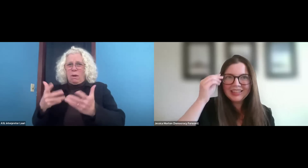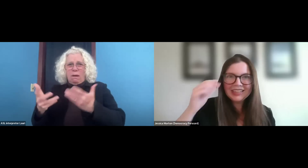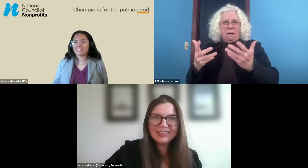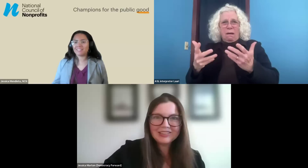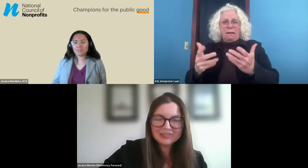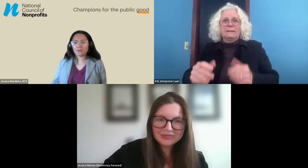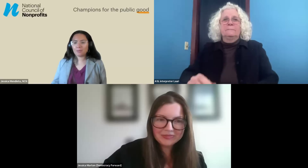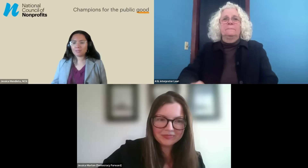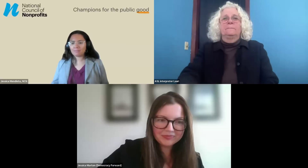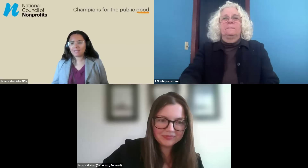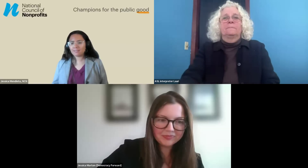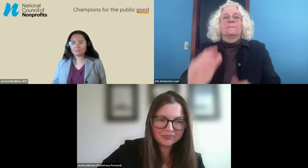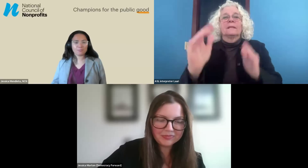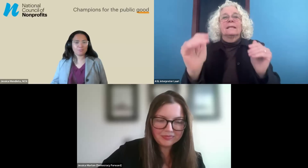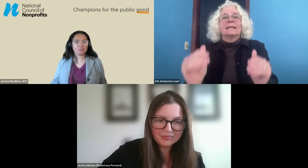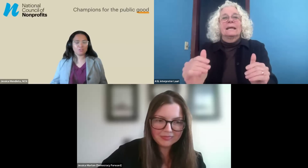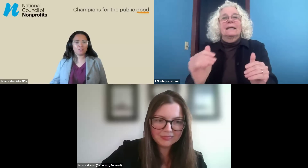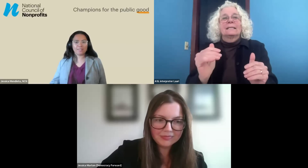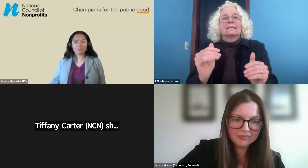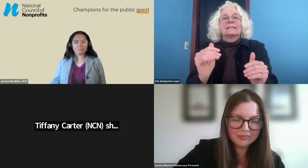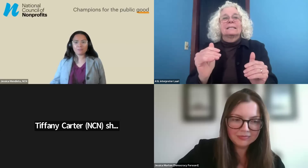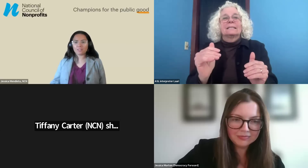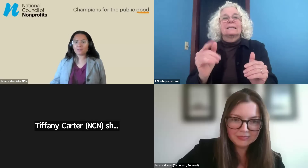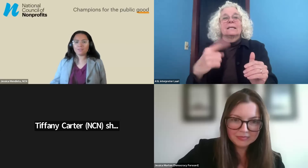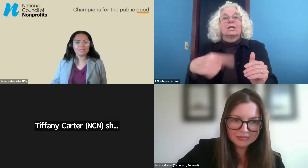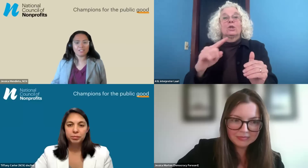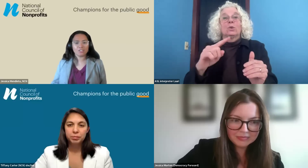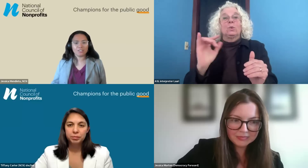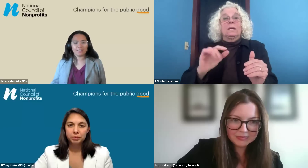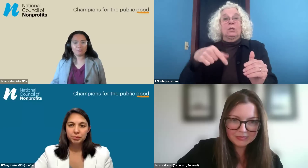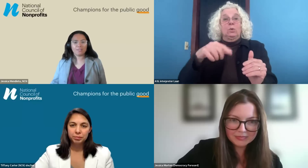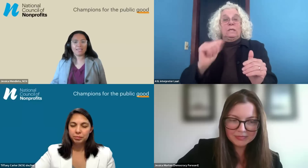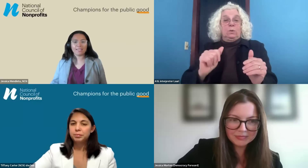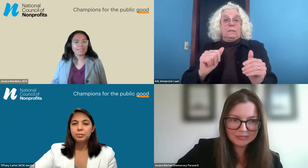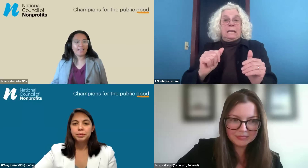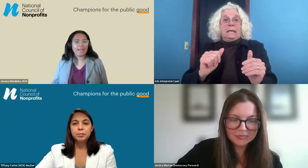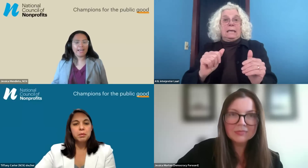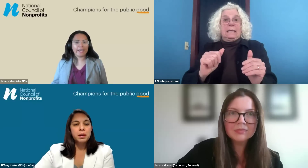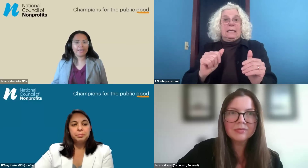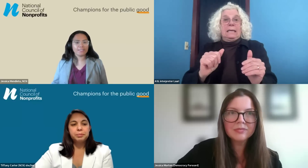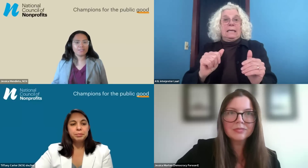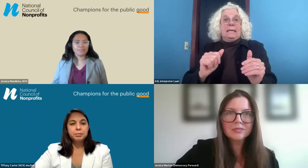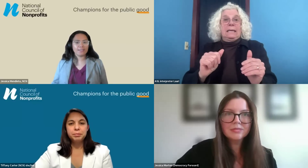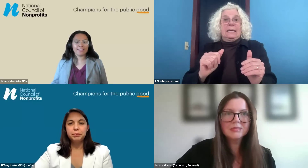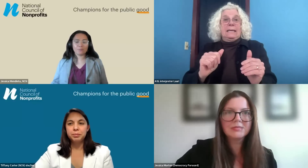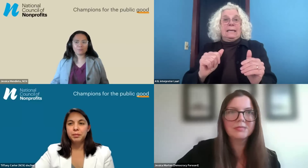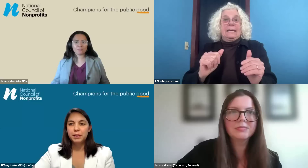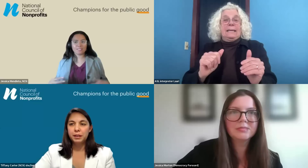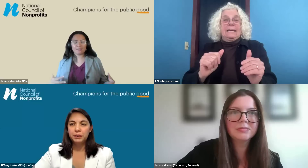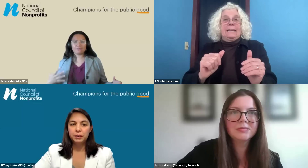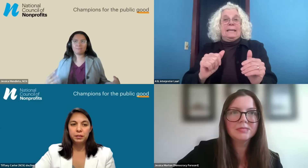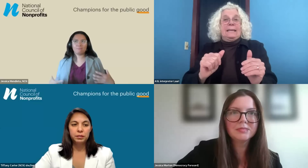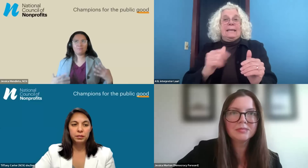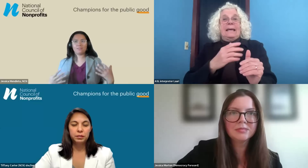this? So I'm going to invite folks to turn their cameras on for the Q&A section if you can. And again,